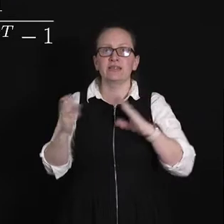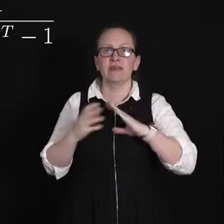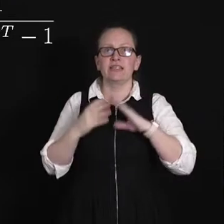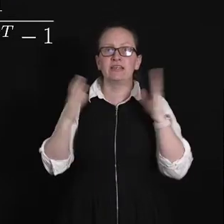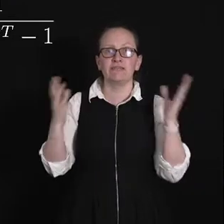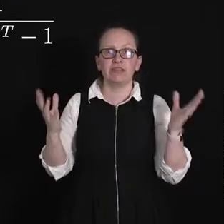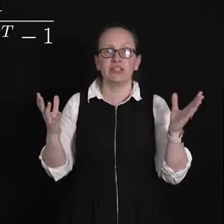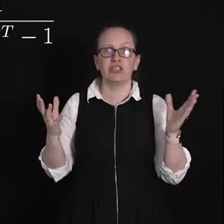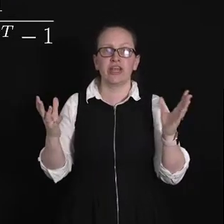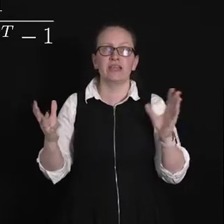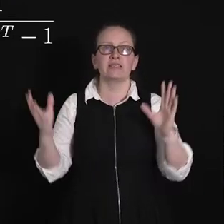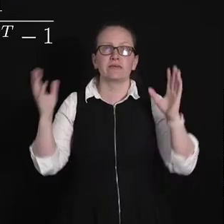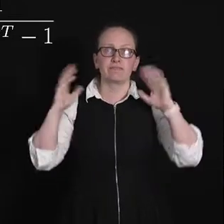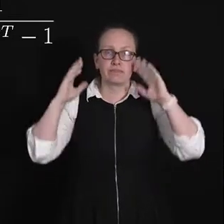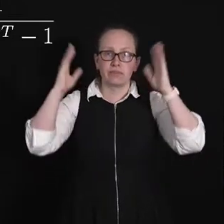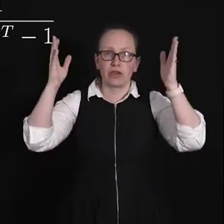we differentiate the